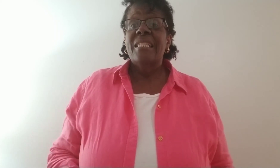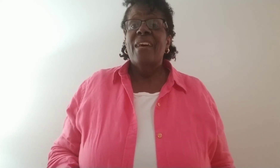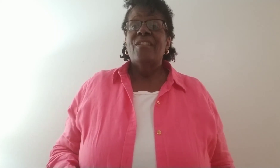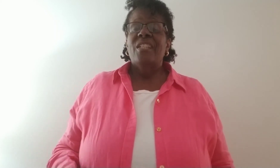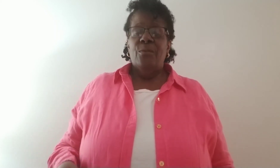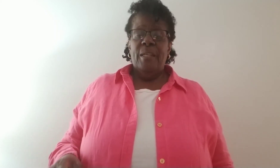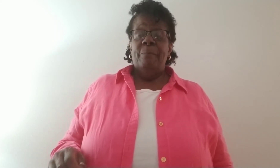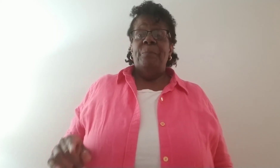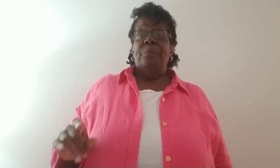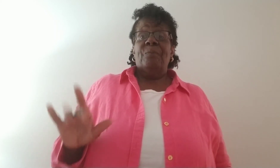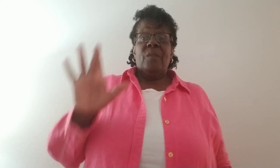25,173.